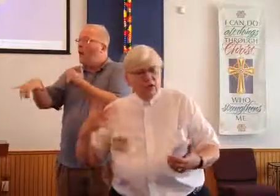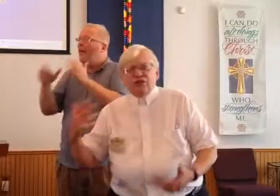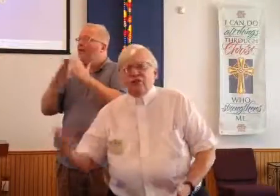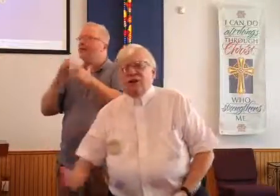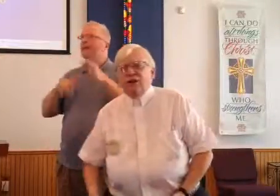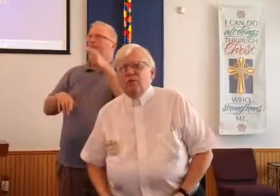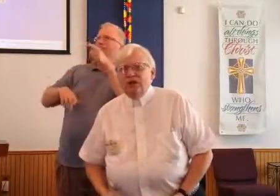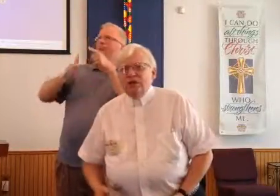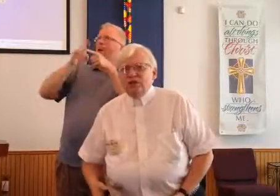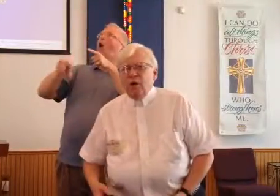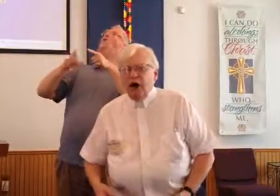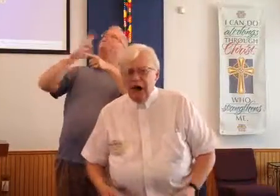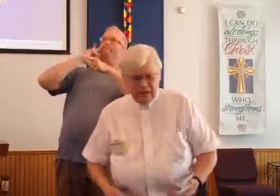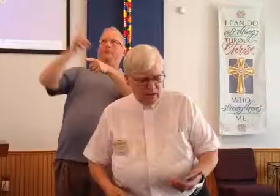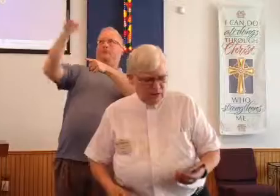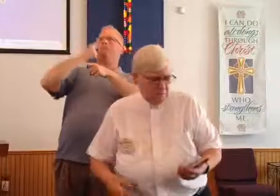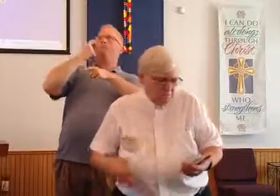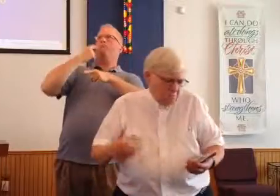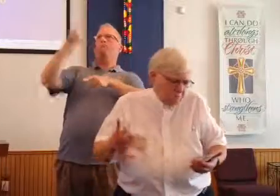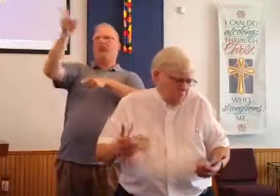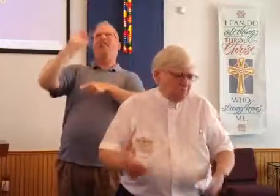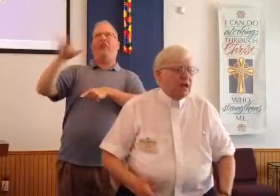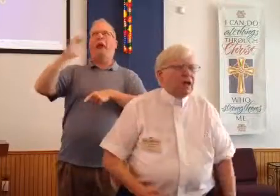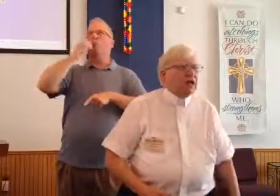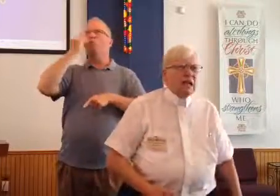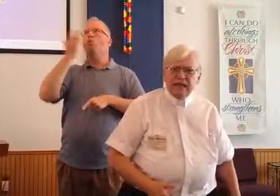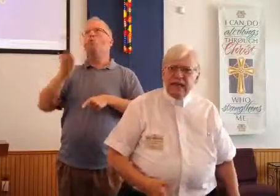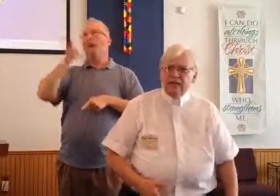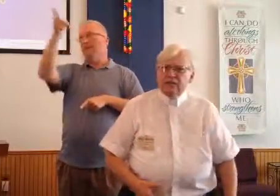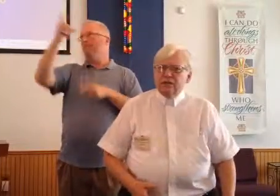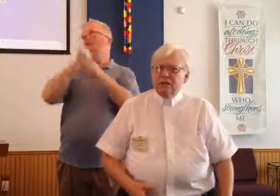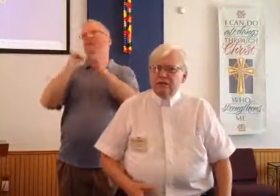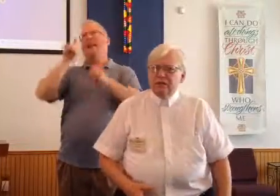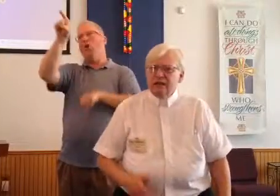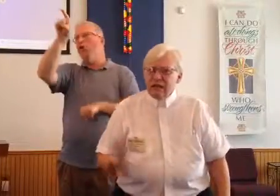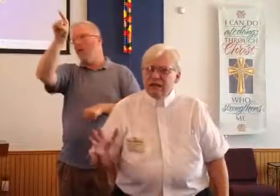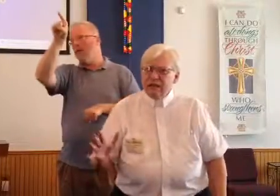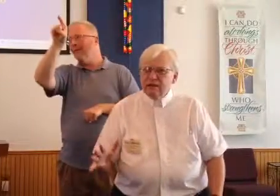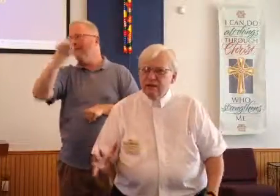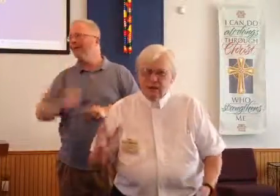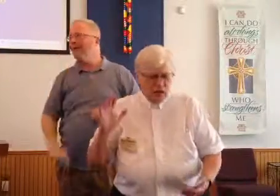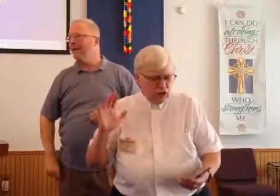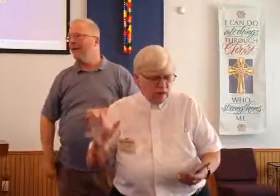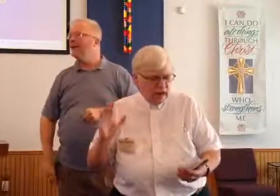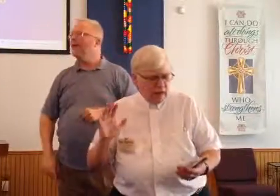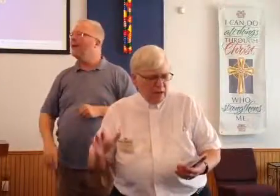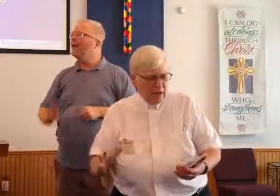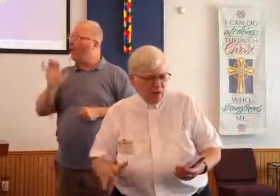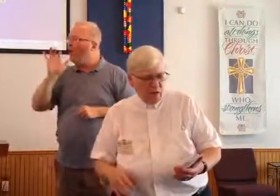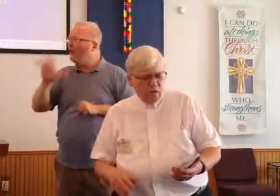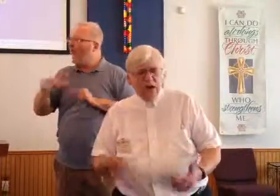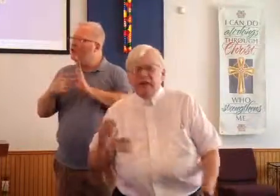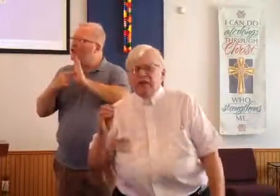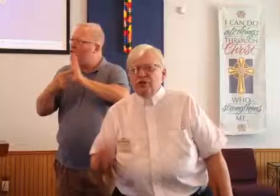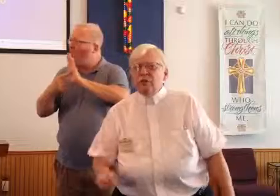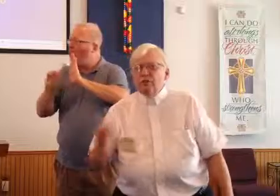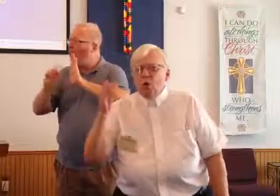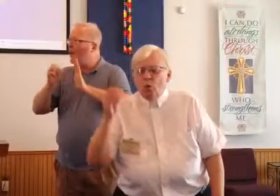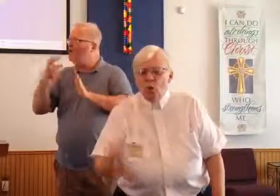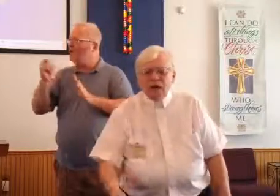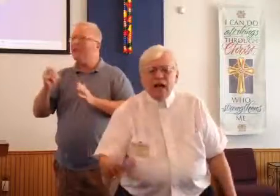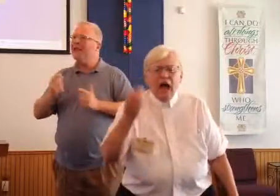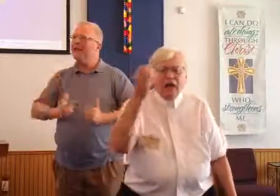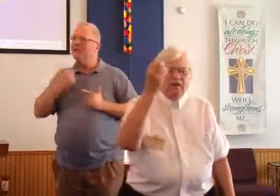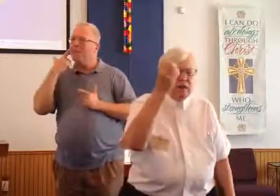Others that she married one of the spies. In any case, she became a hero, and she